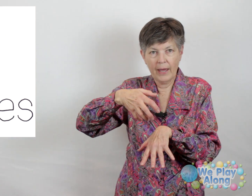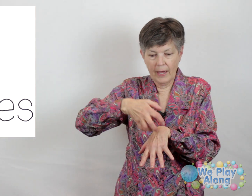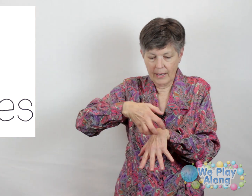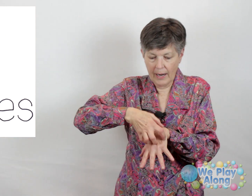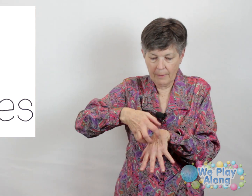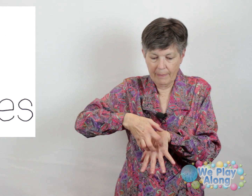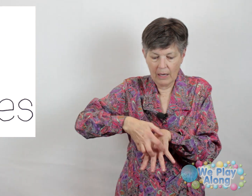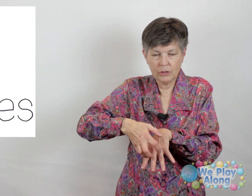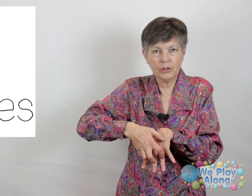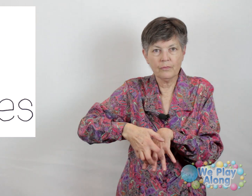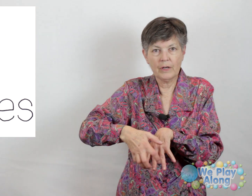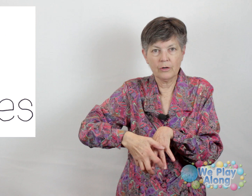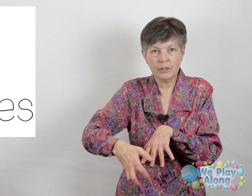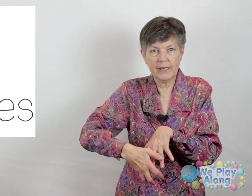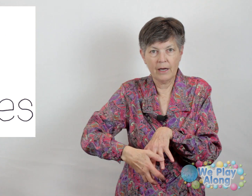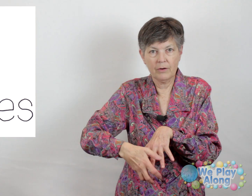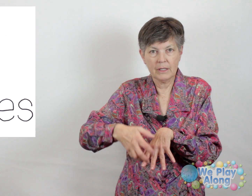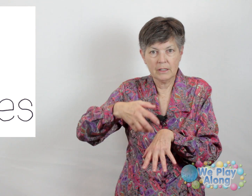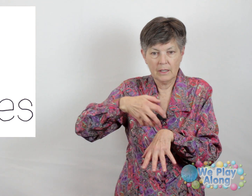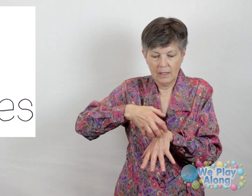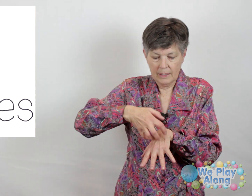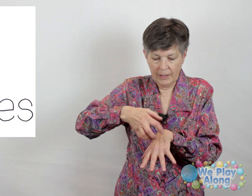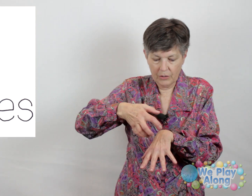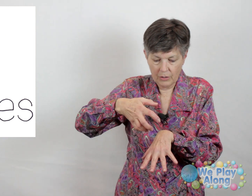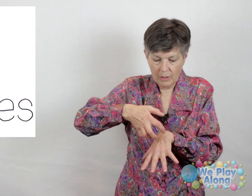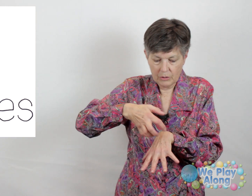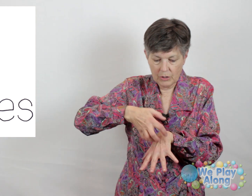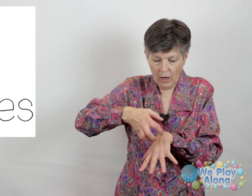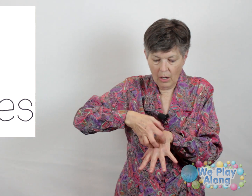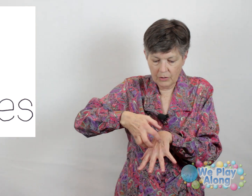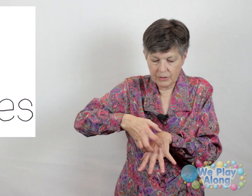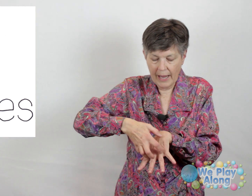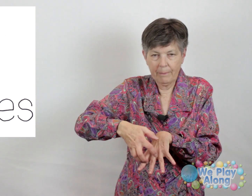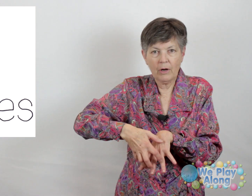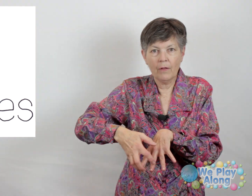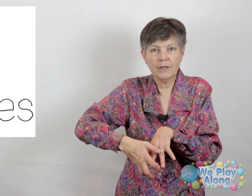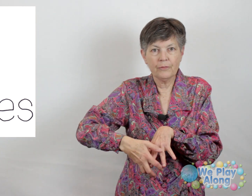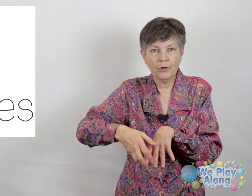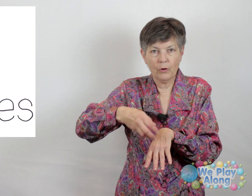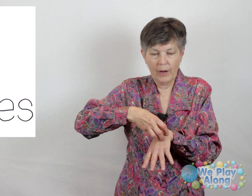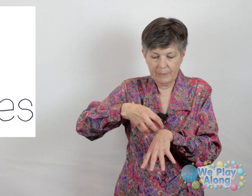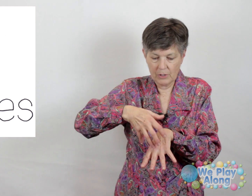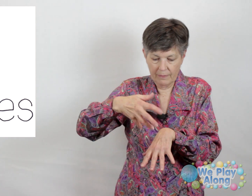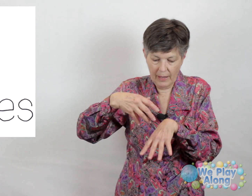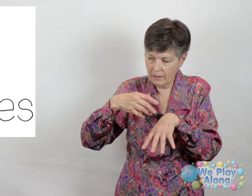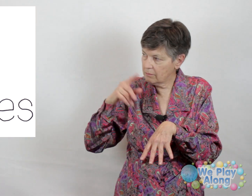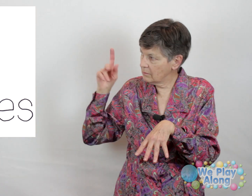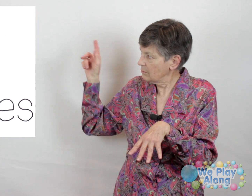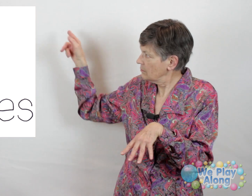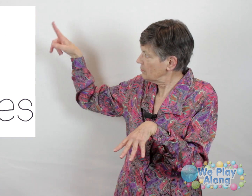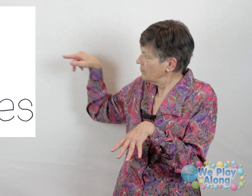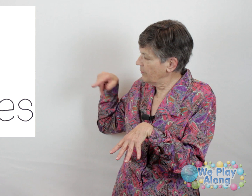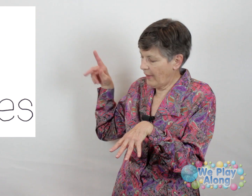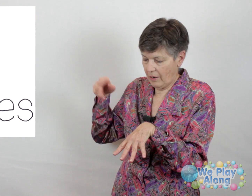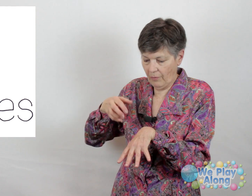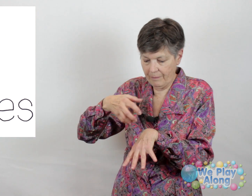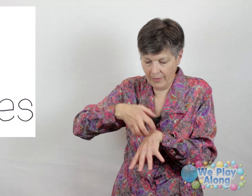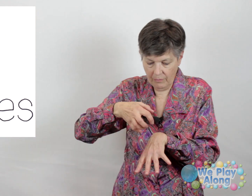hand and kind of bounce your fingers down it, like you're tapping all the different grapes on that grape thing right